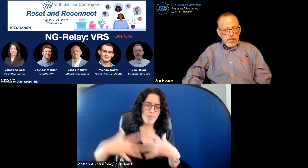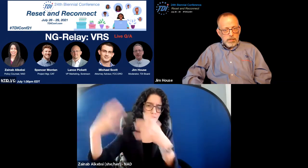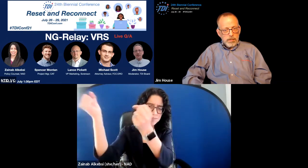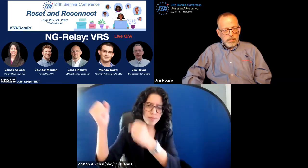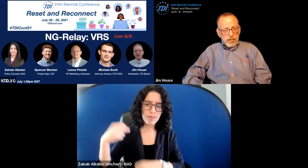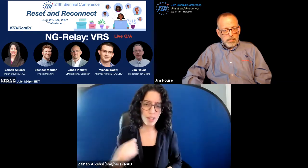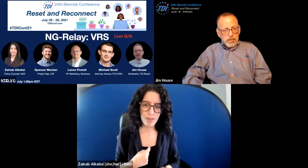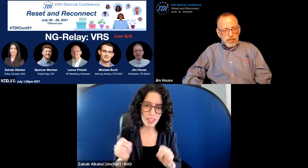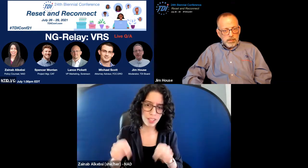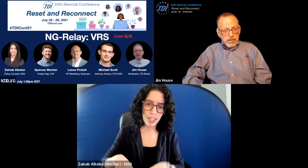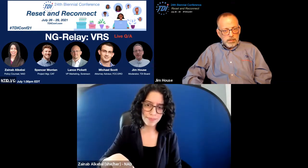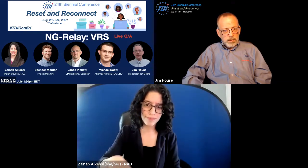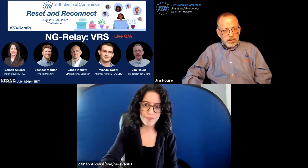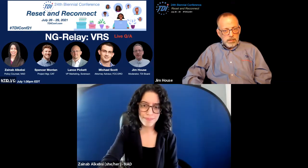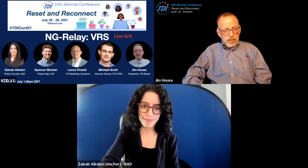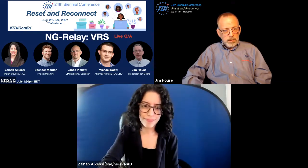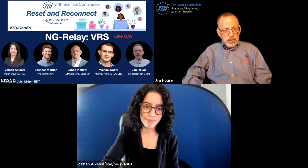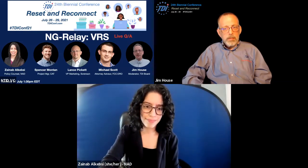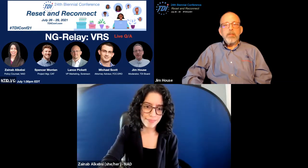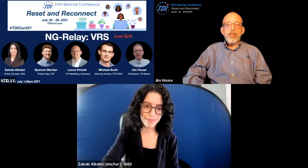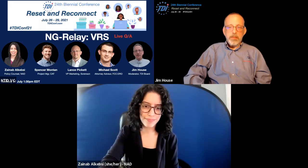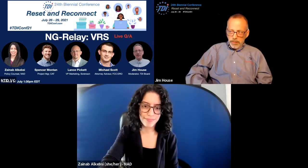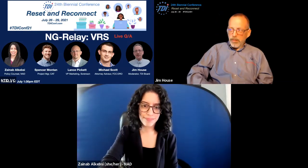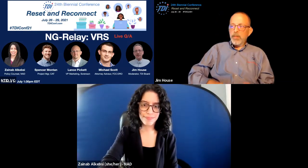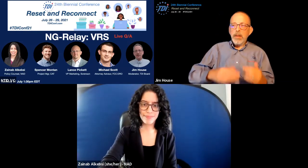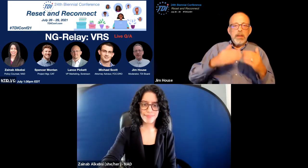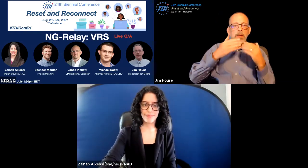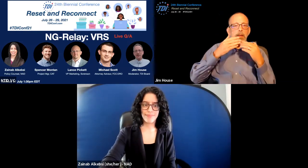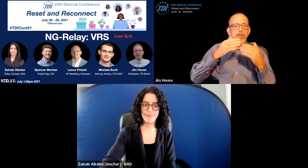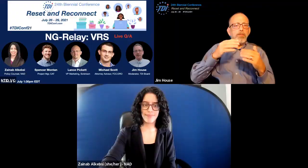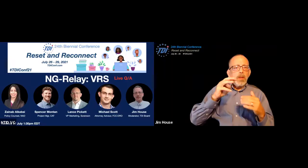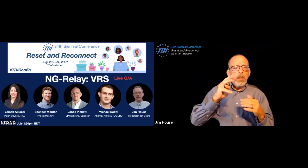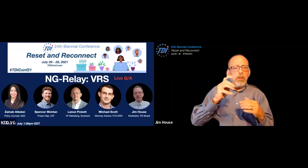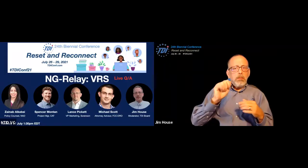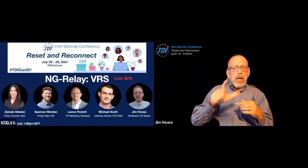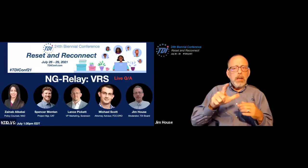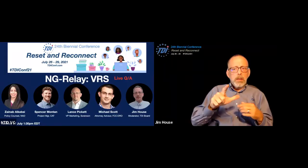and pool resources, then no question, we could definitely escalate a lot more.